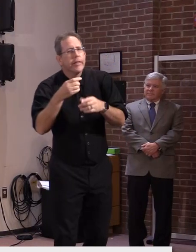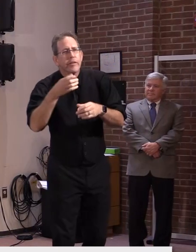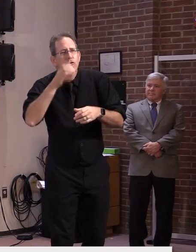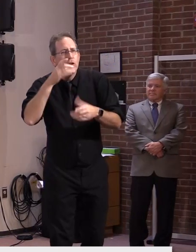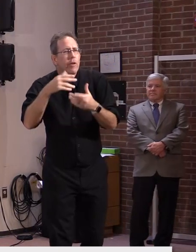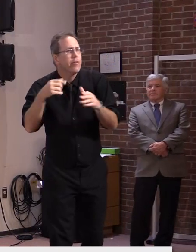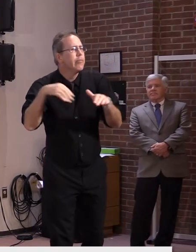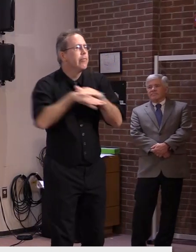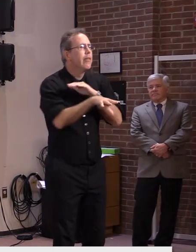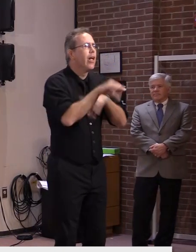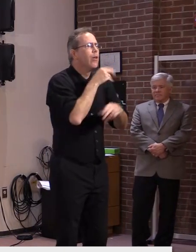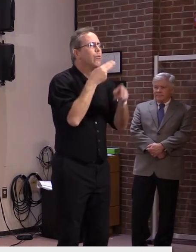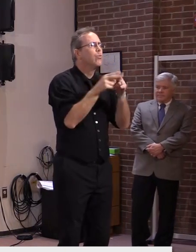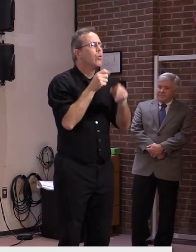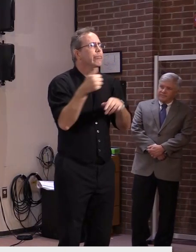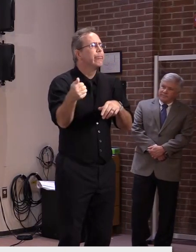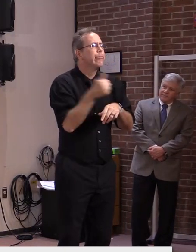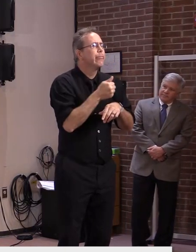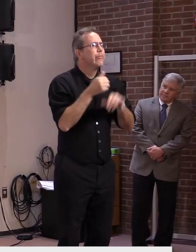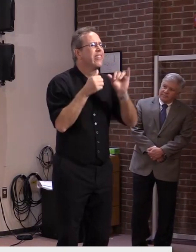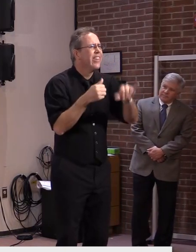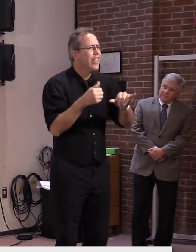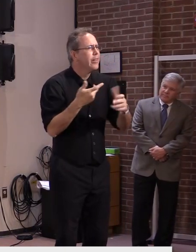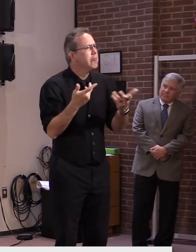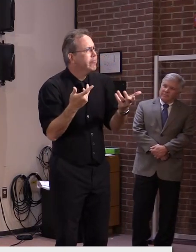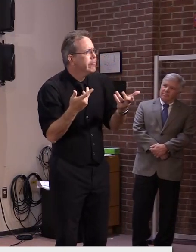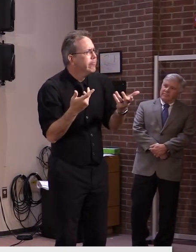time, like going into a